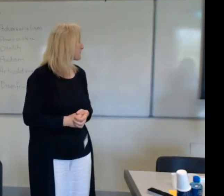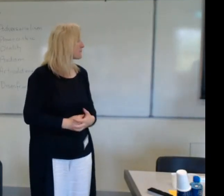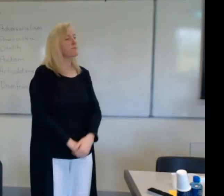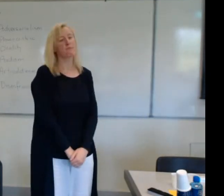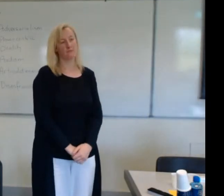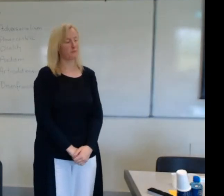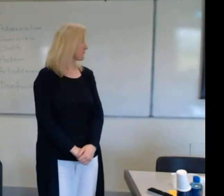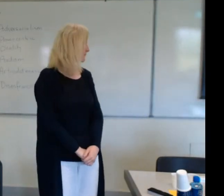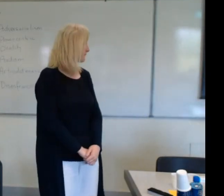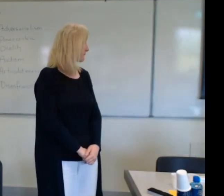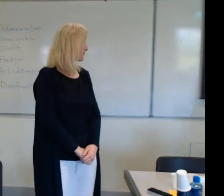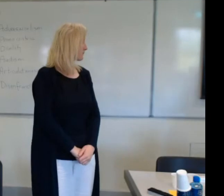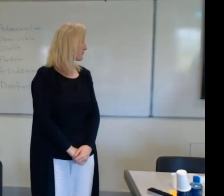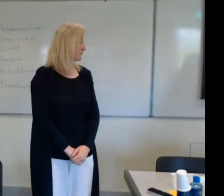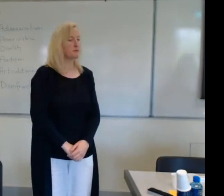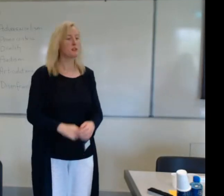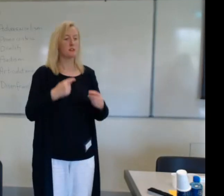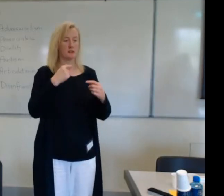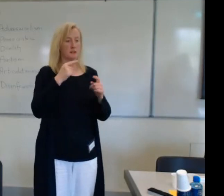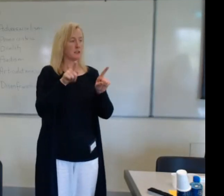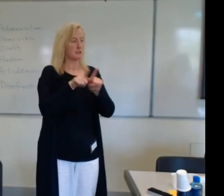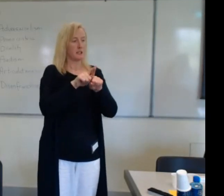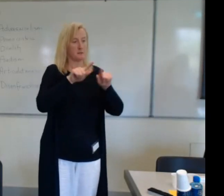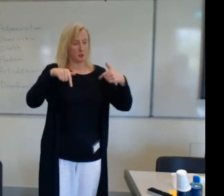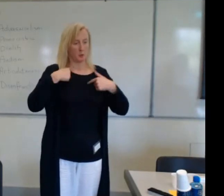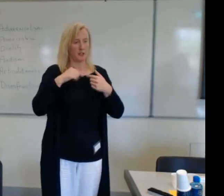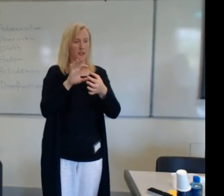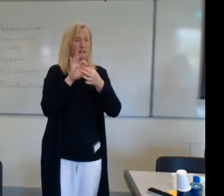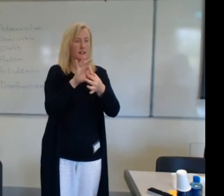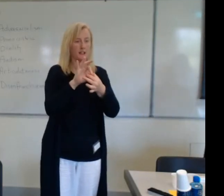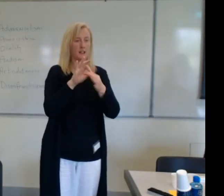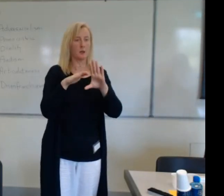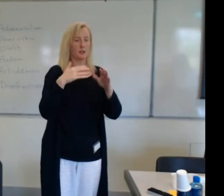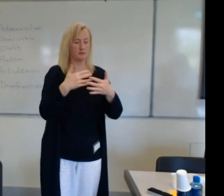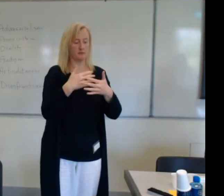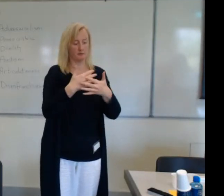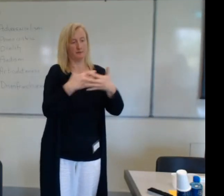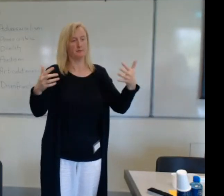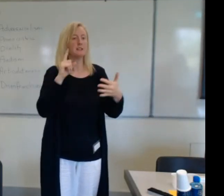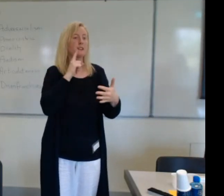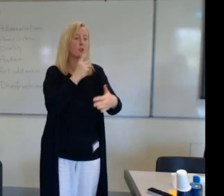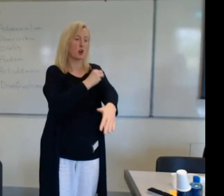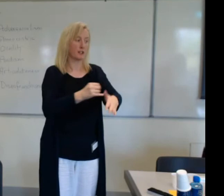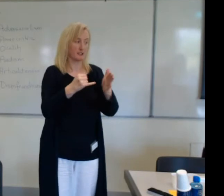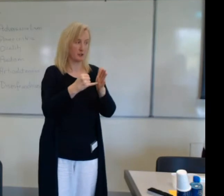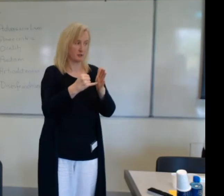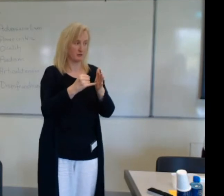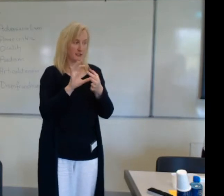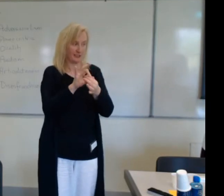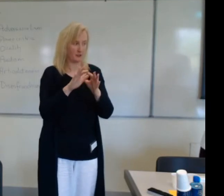the other thing we should say there is that we've been liaising very closely with a number of deaf organisations around this issue. So I know Lucia has been talking